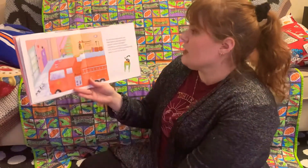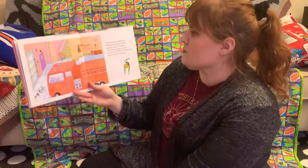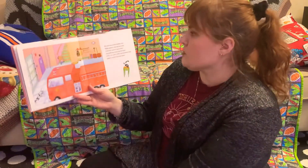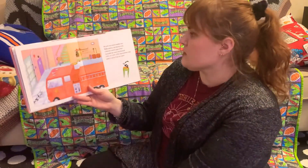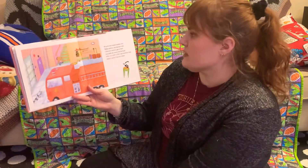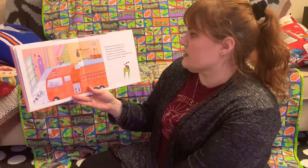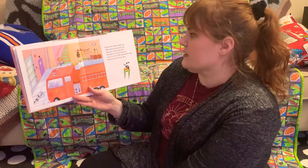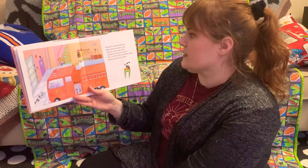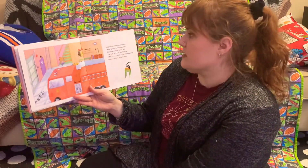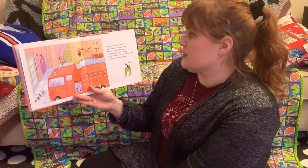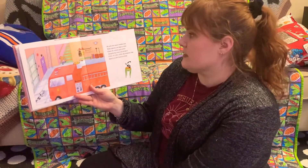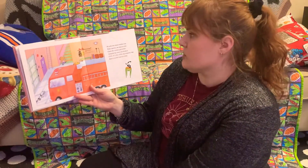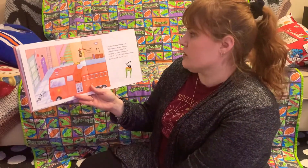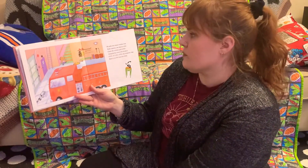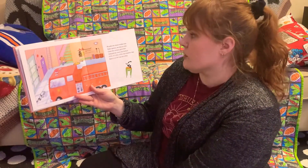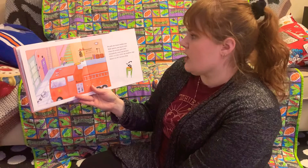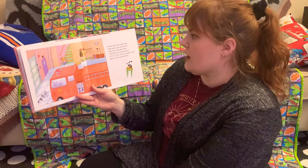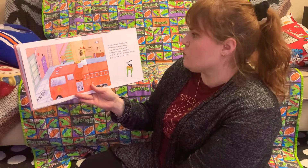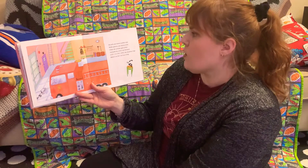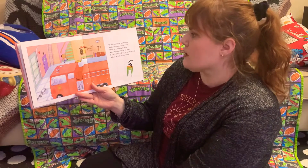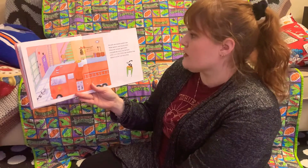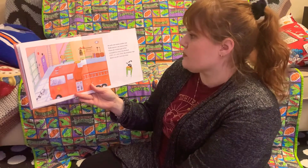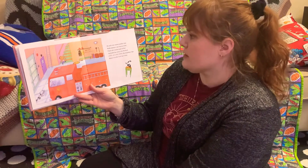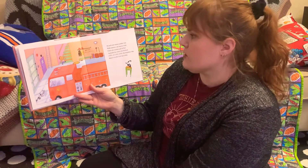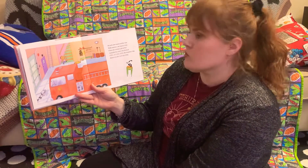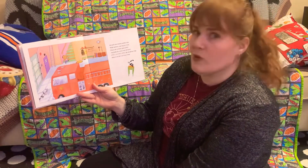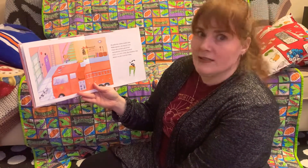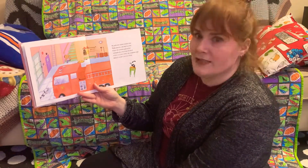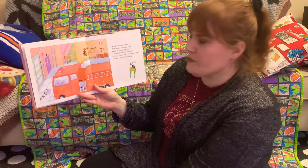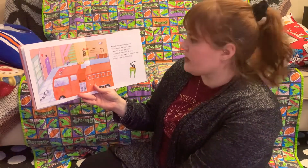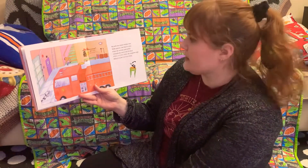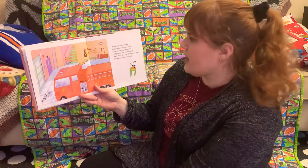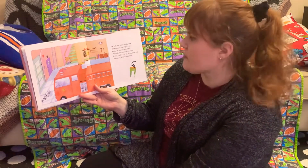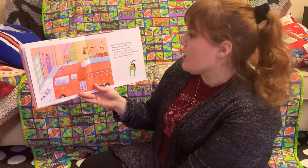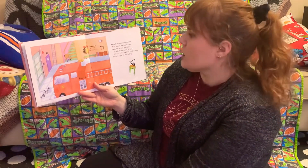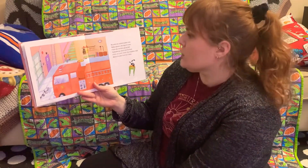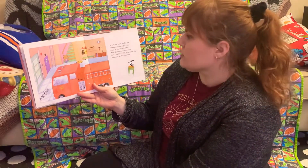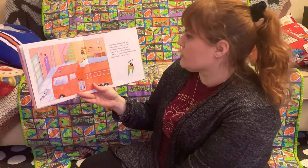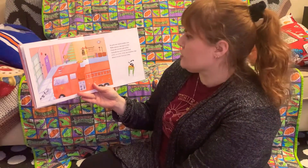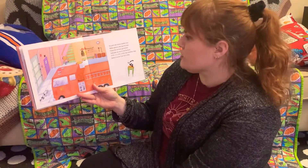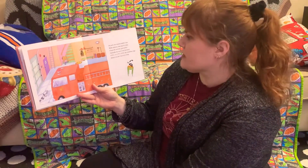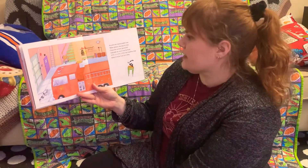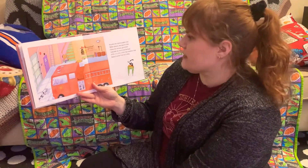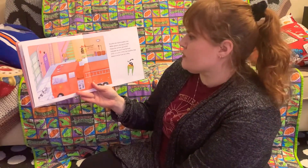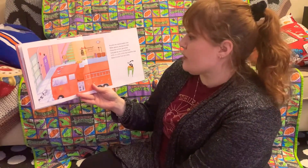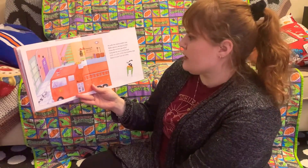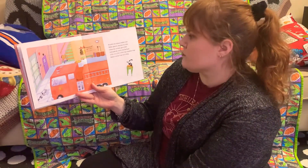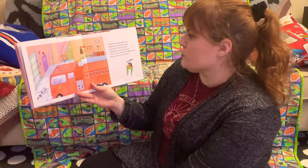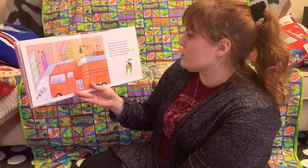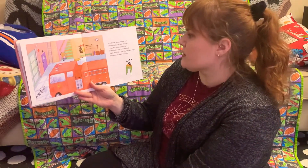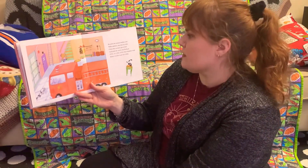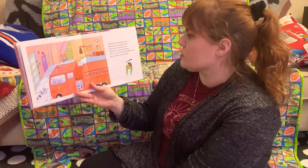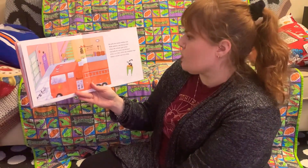pulls into station number 9, walks upstairs one step at a time, closes the curtains, gets into bed, and pulls the covers over his